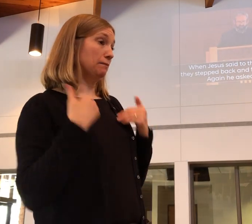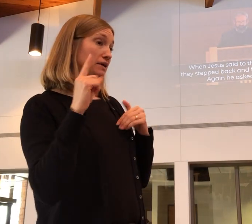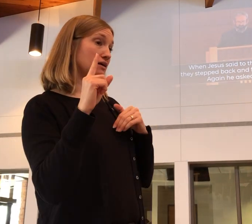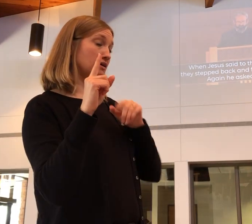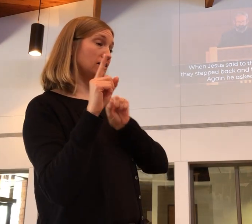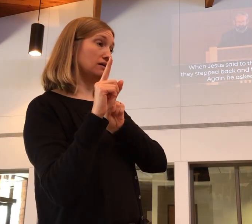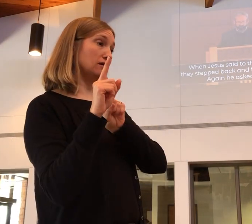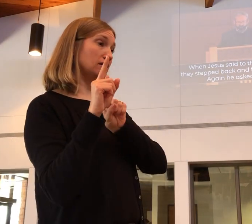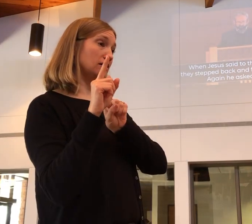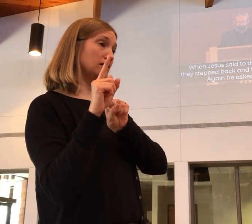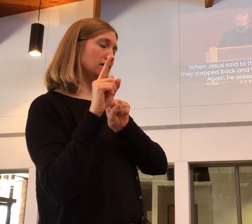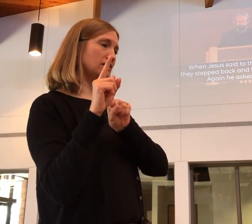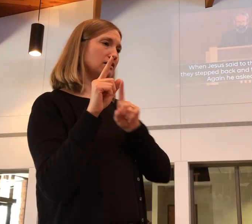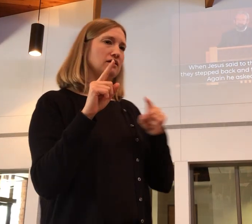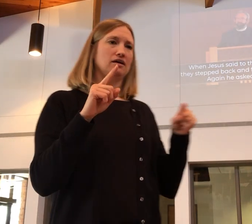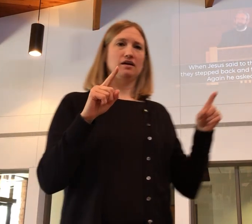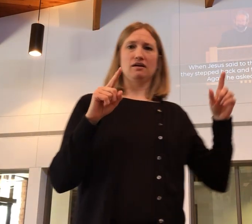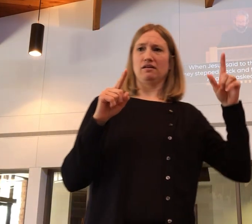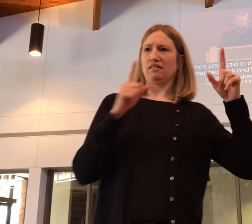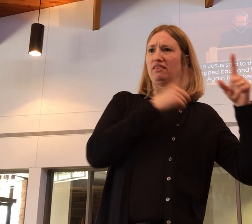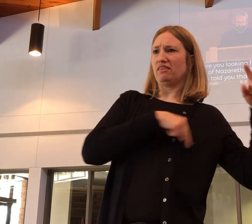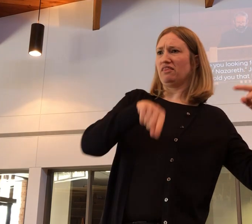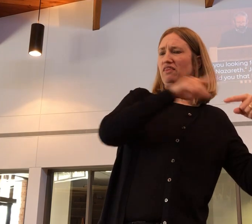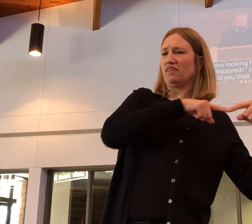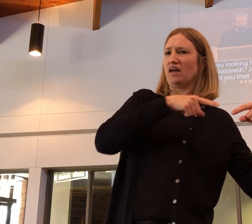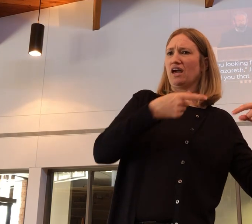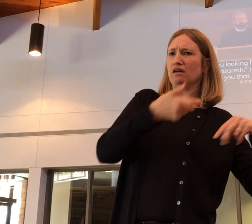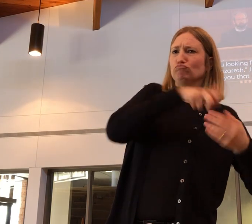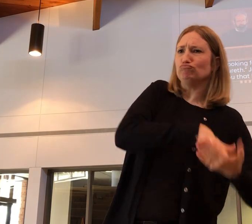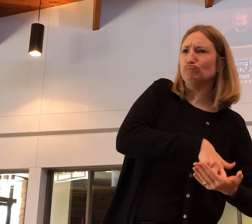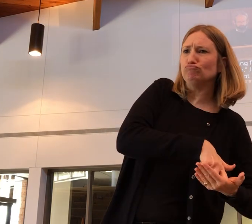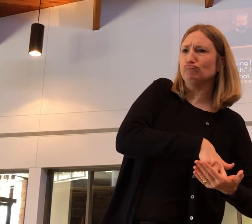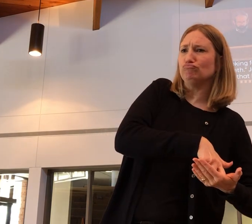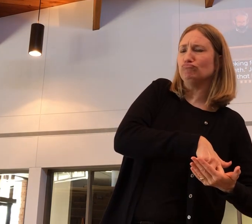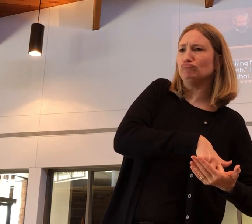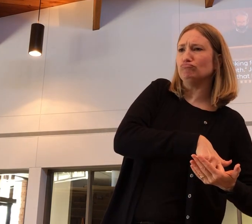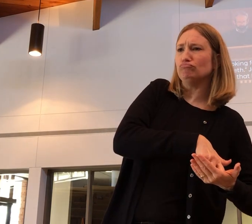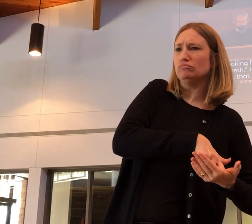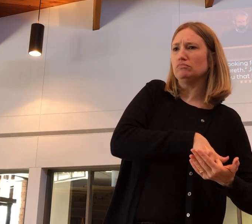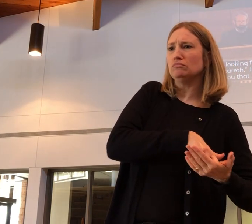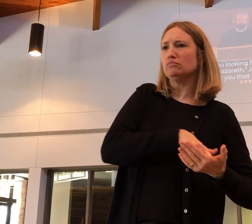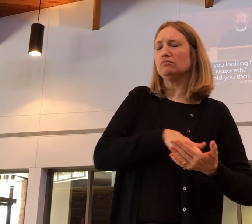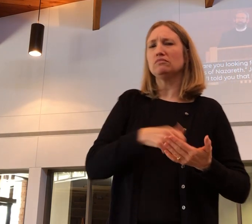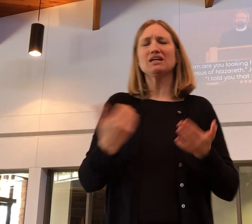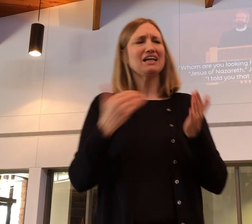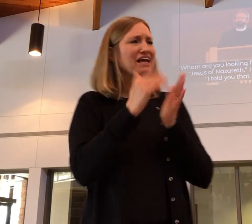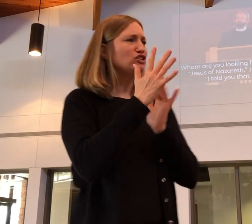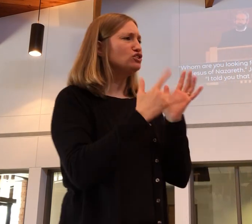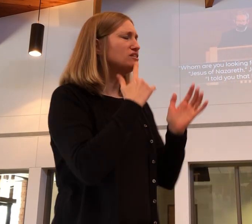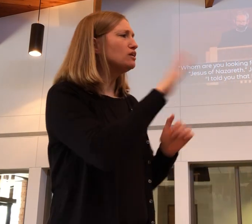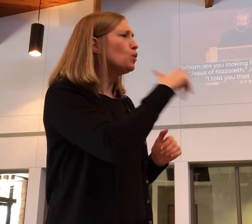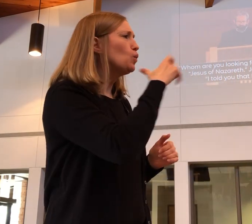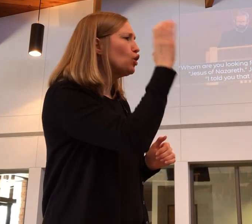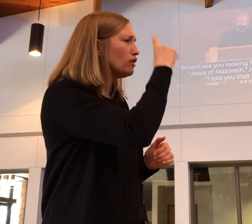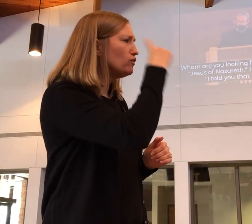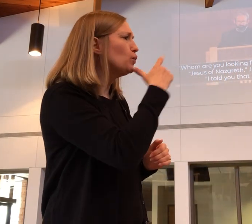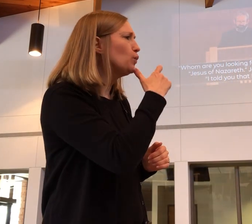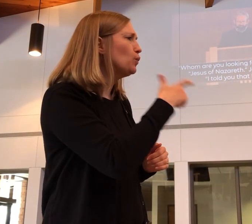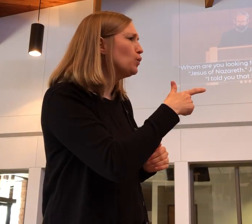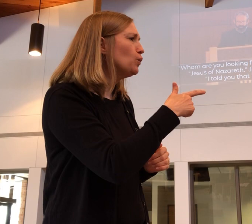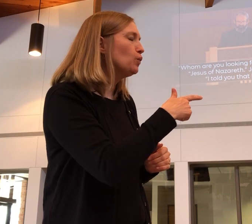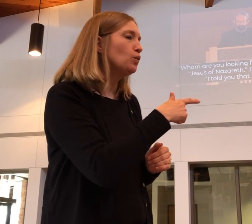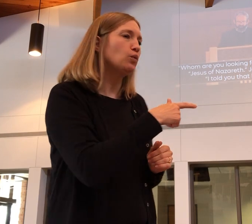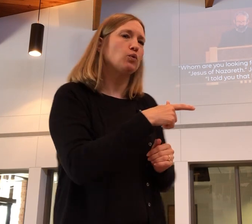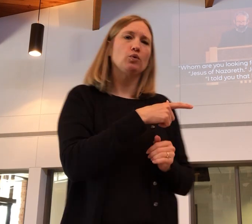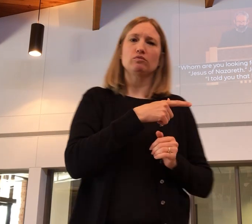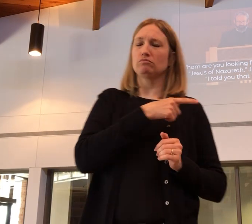stepped back and fell to the ground. Again he asked them, "Whom are you looking for?" And they said, "Jesus